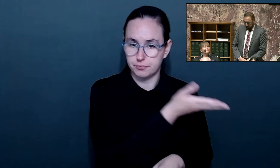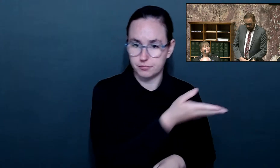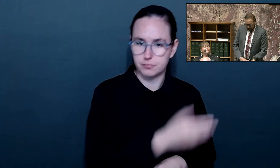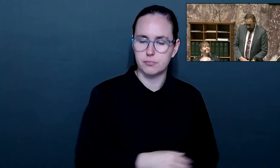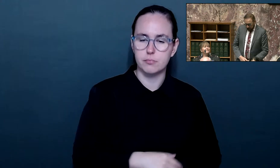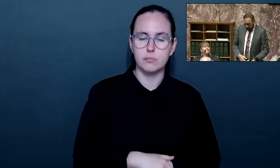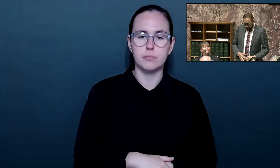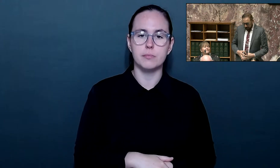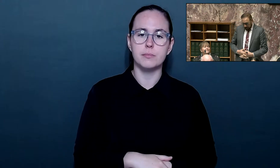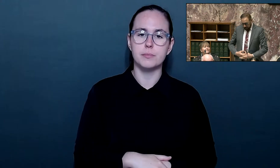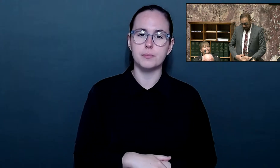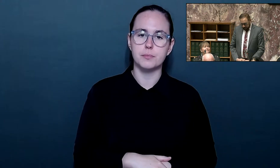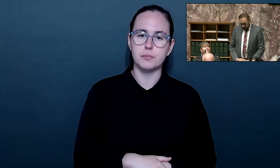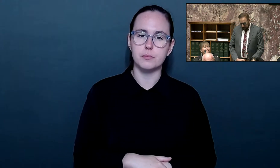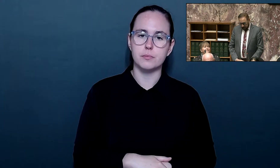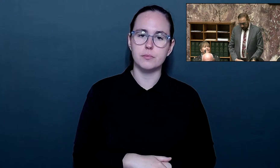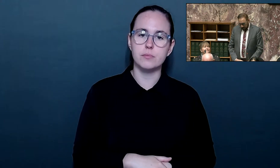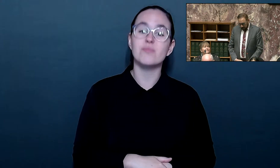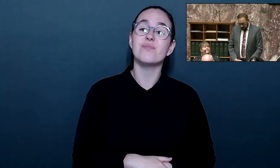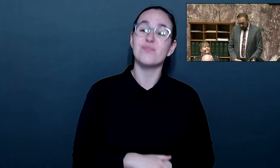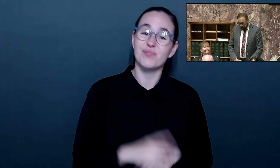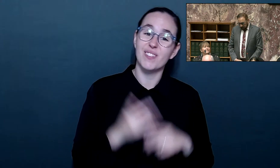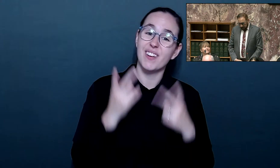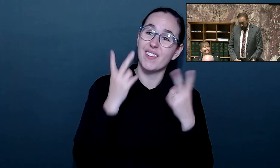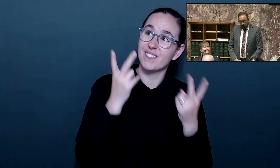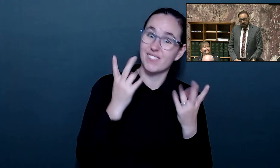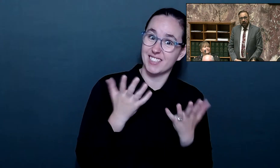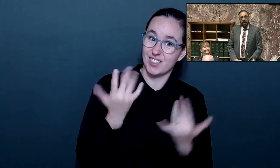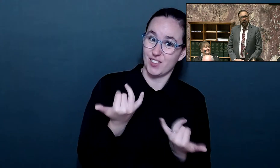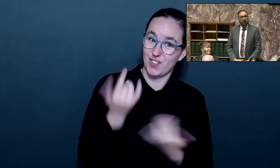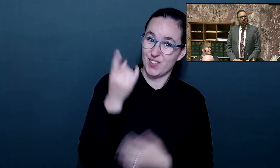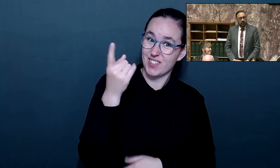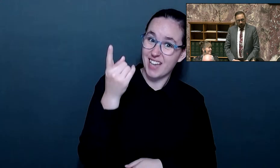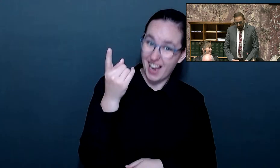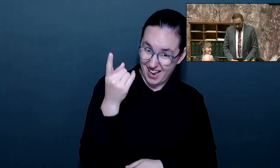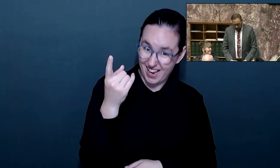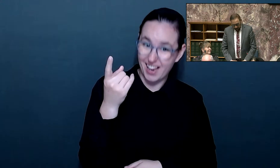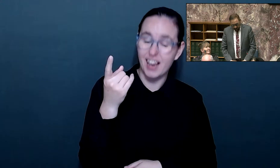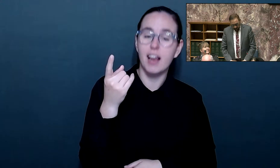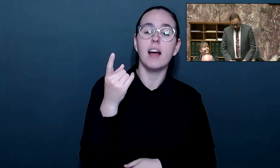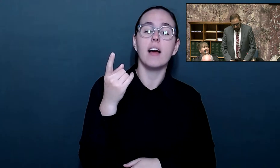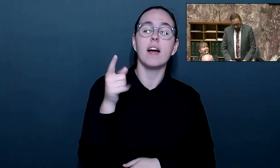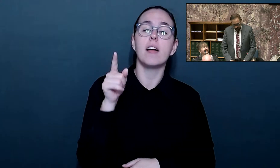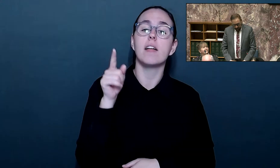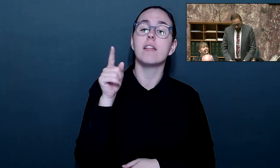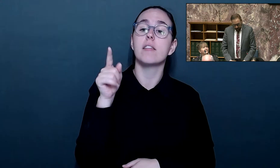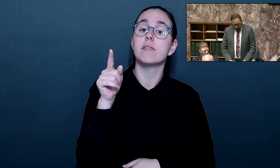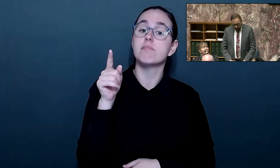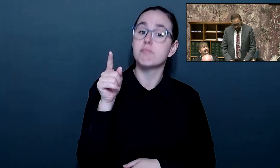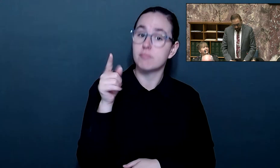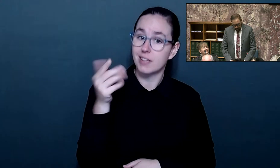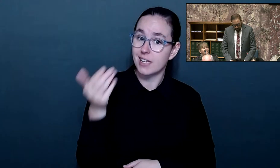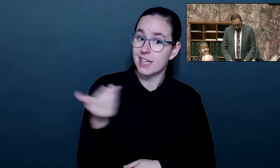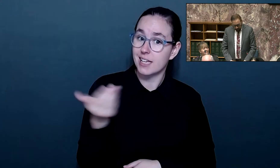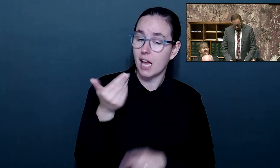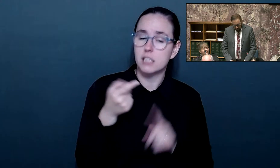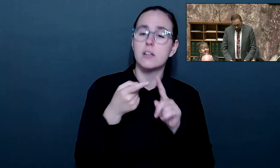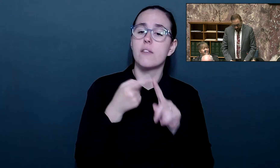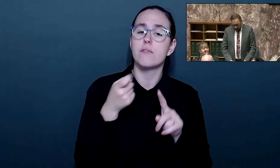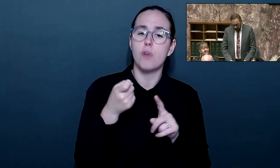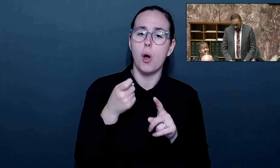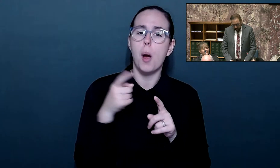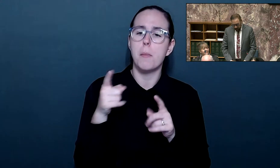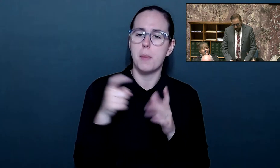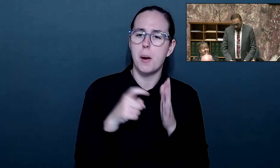today, our guests from the Barrick Mining Association, Mr. Speaker, and they are Christina Erling,